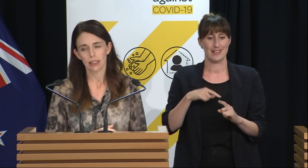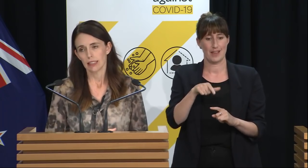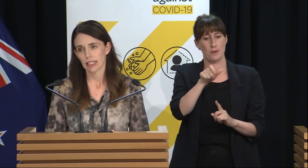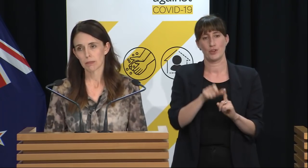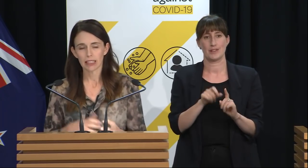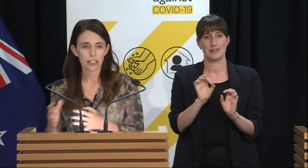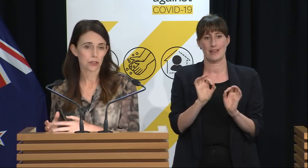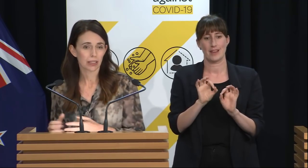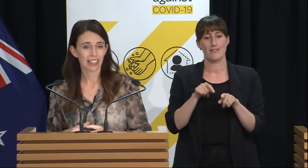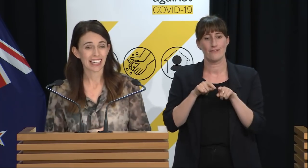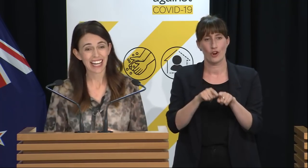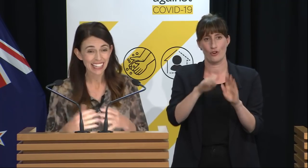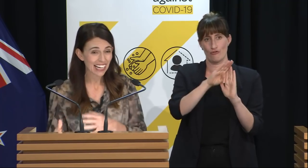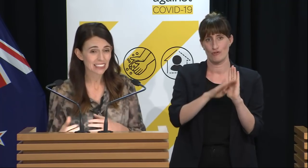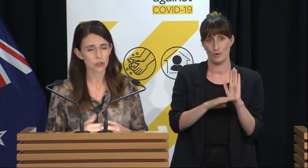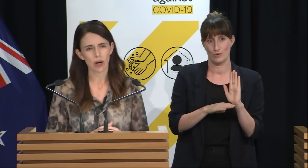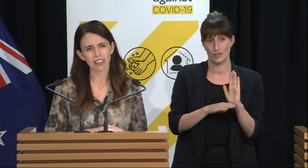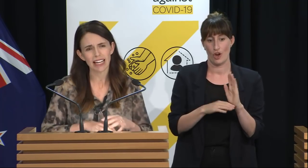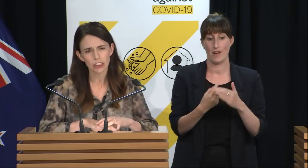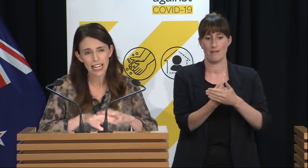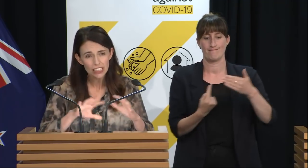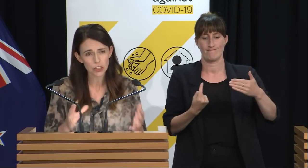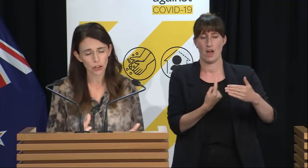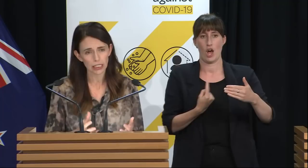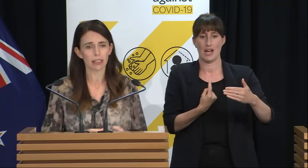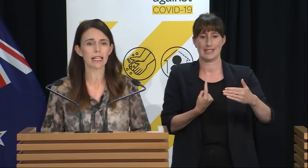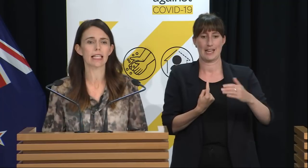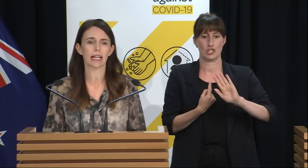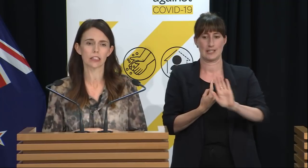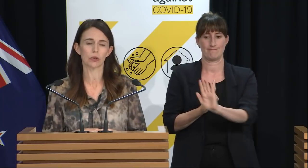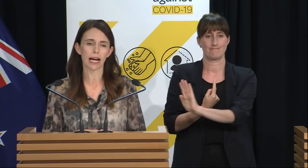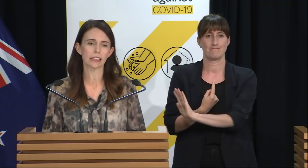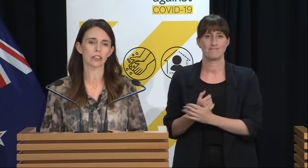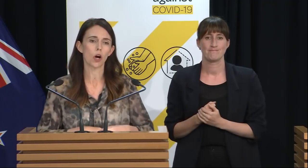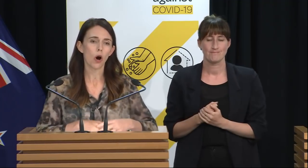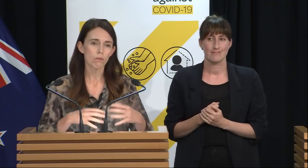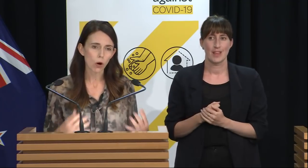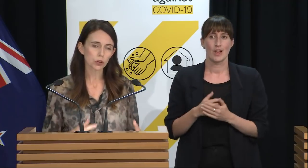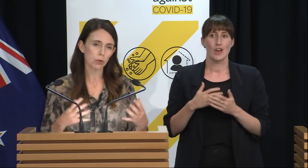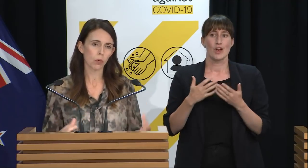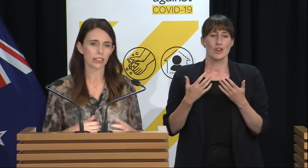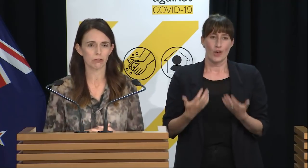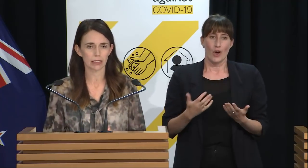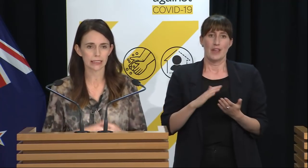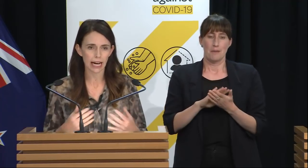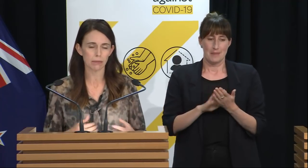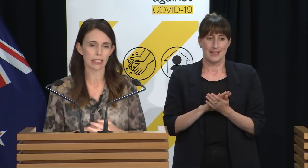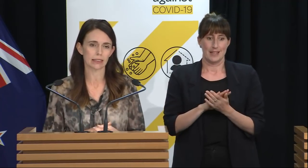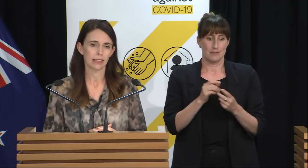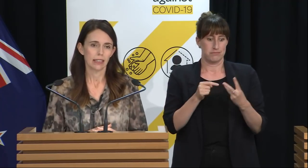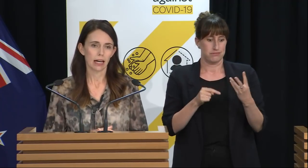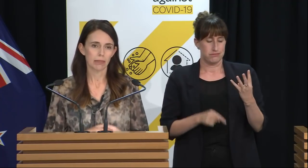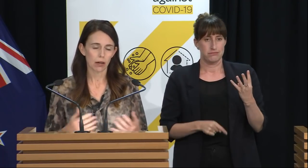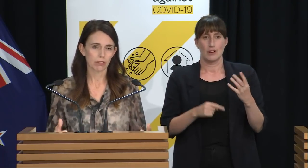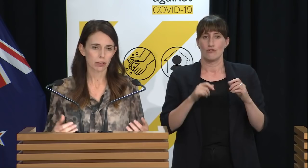followed. That's been an issue in another case as well, and in its totality that has created multiple points of risk.